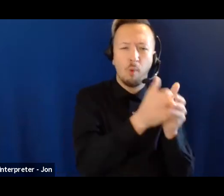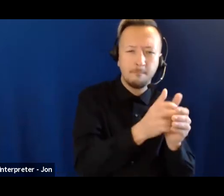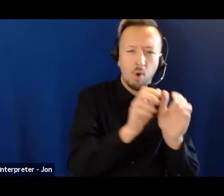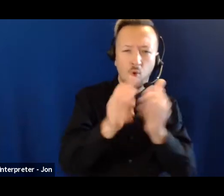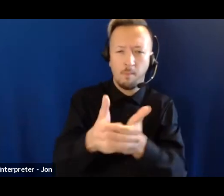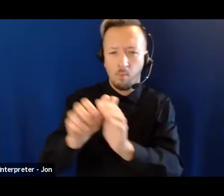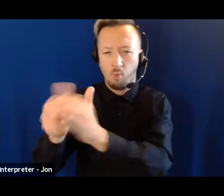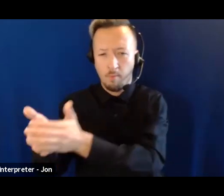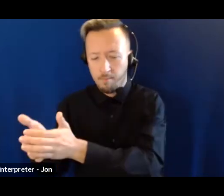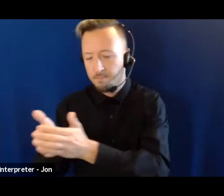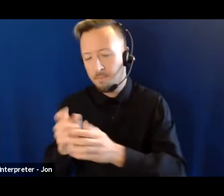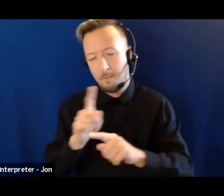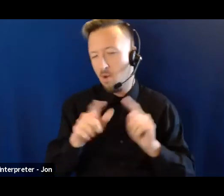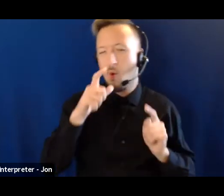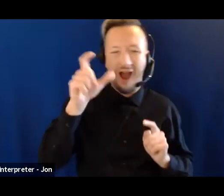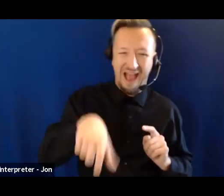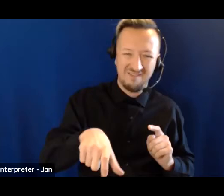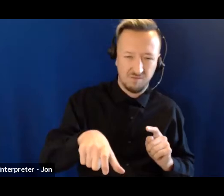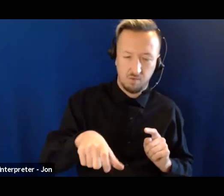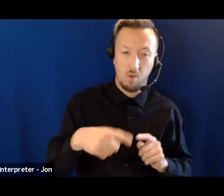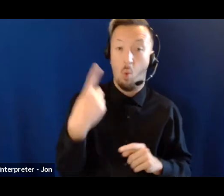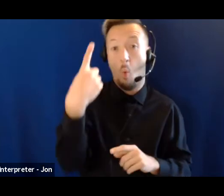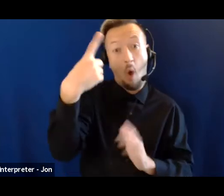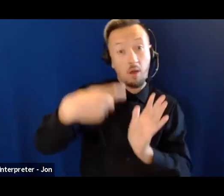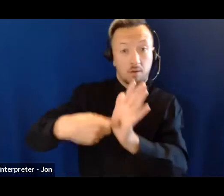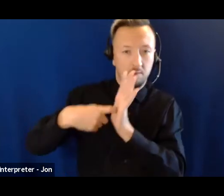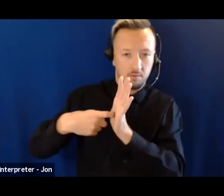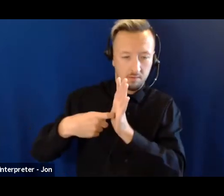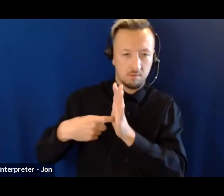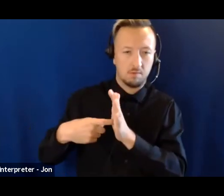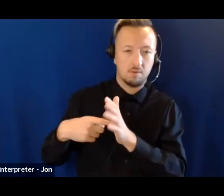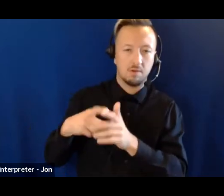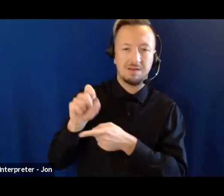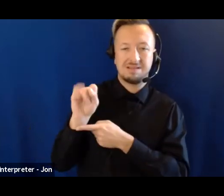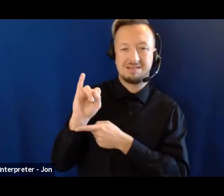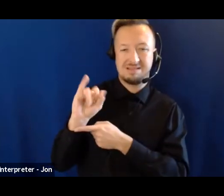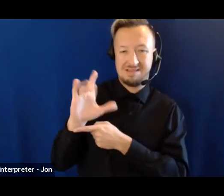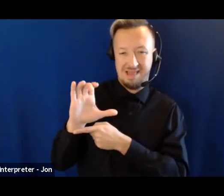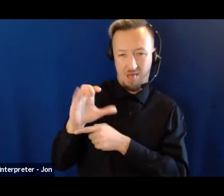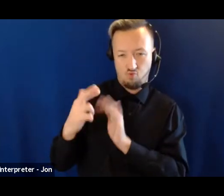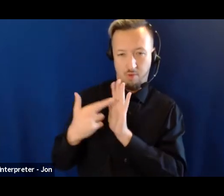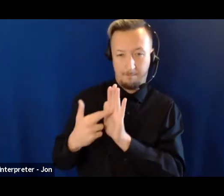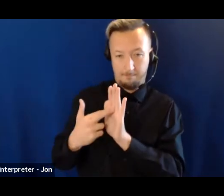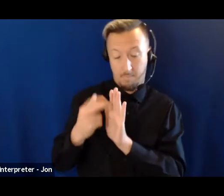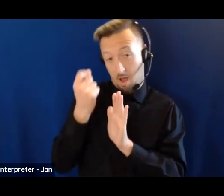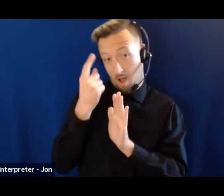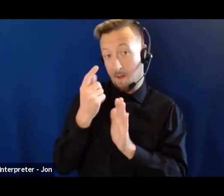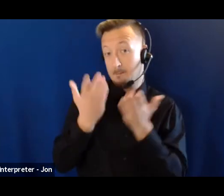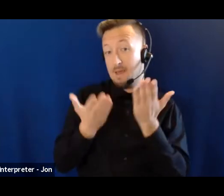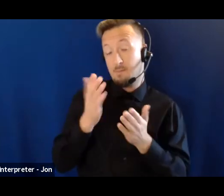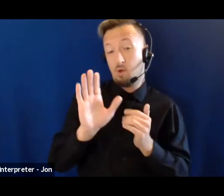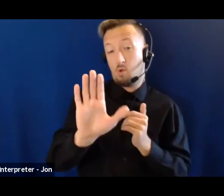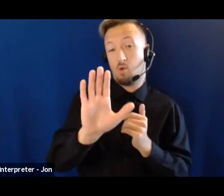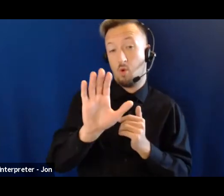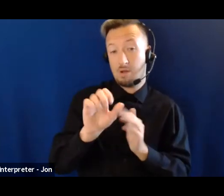only one that is a must-have, and that is your SIL rep, unless you are a state that has the